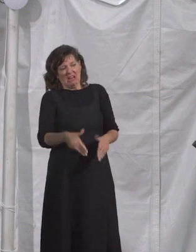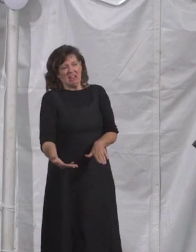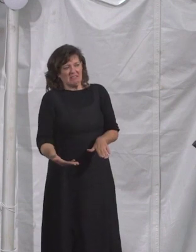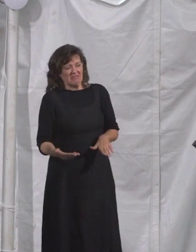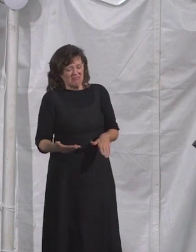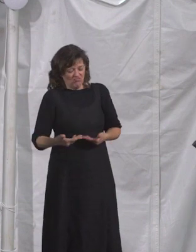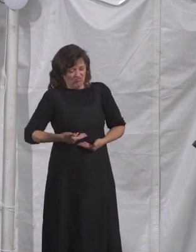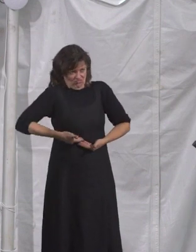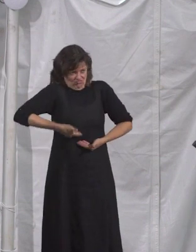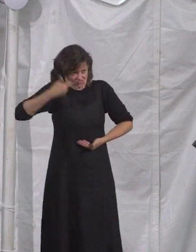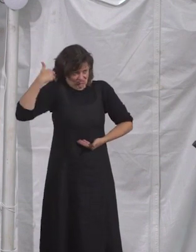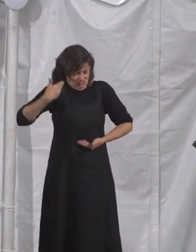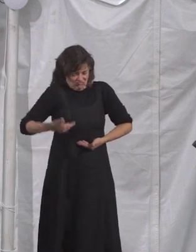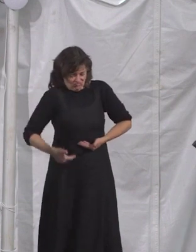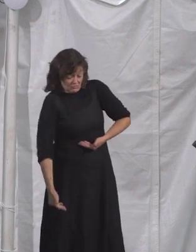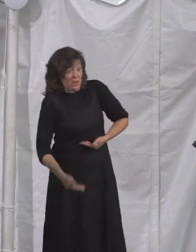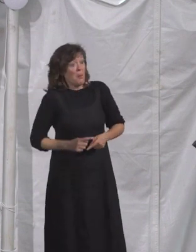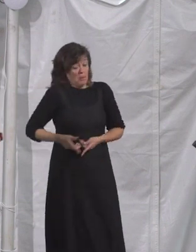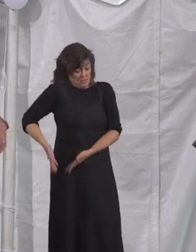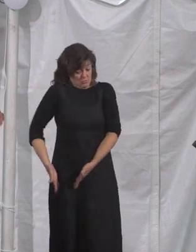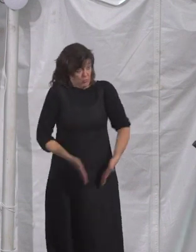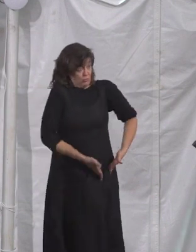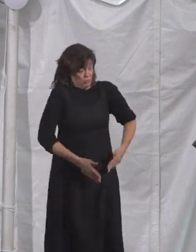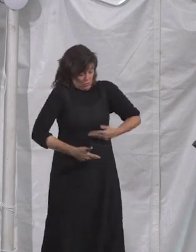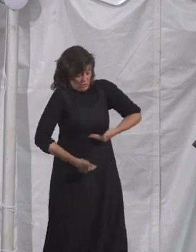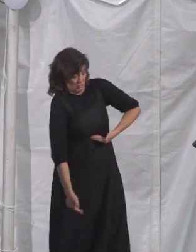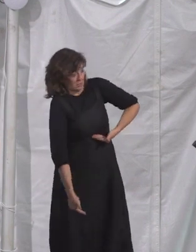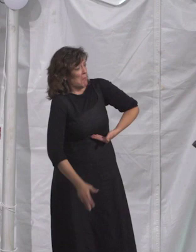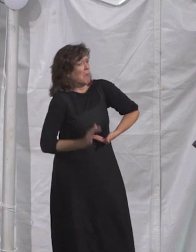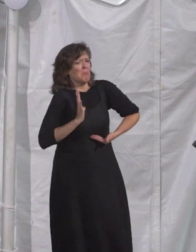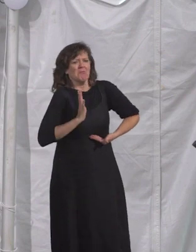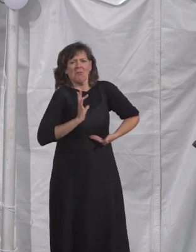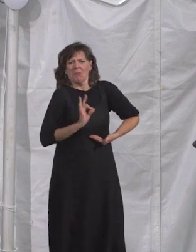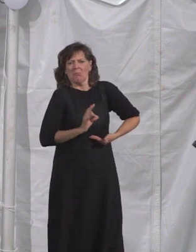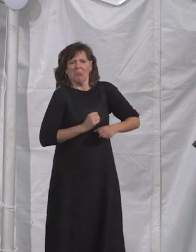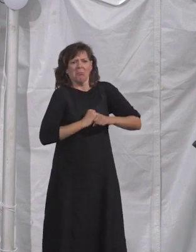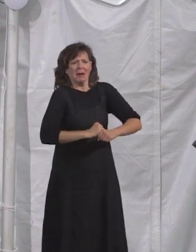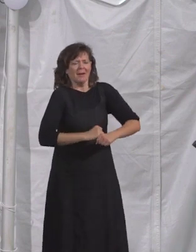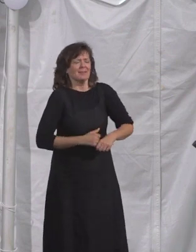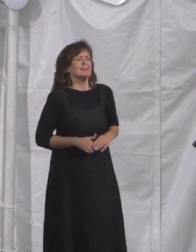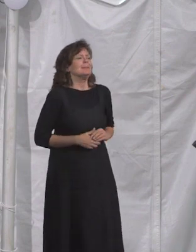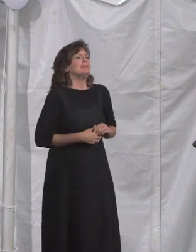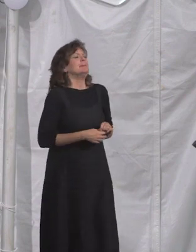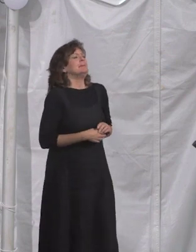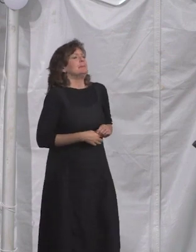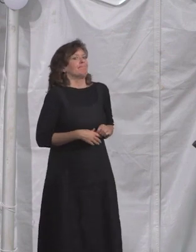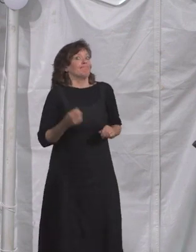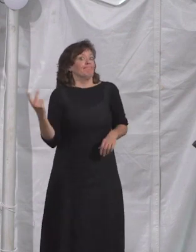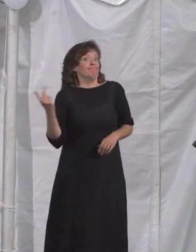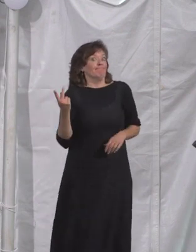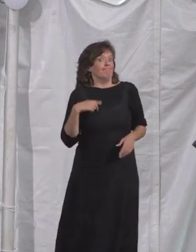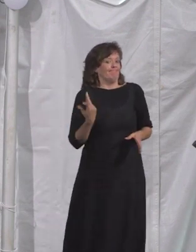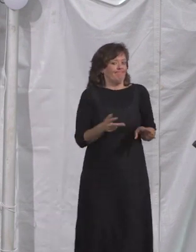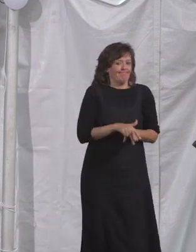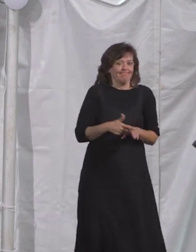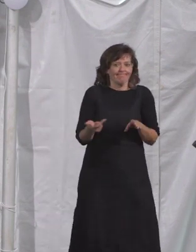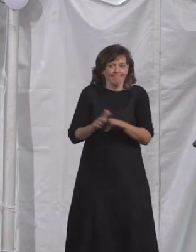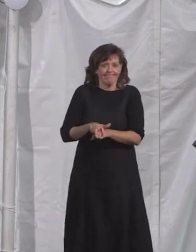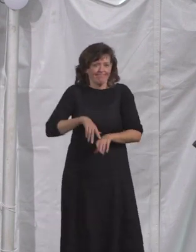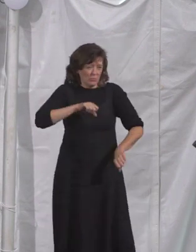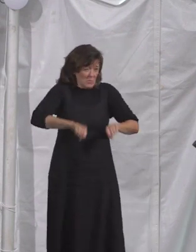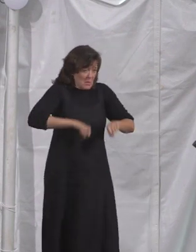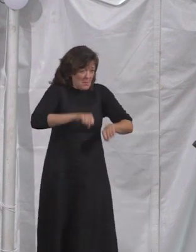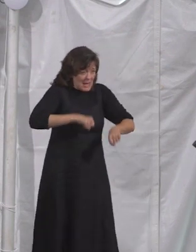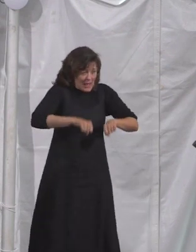But anything covered by the tough skins would be fine. So we're going down the hill. We're pedaling as hard as we could. We're probably asking yourself, how could